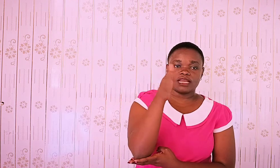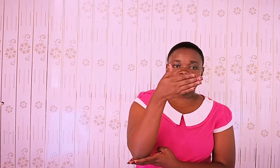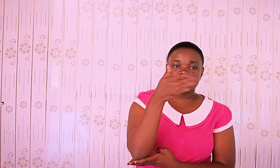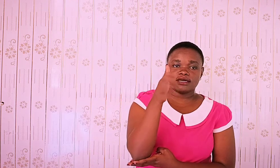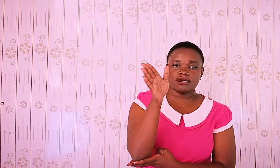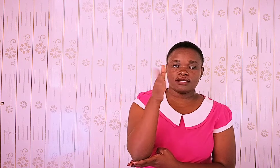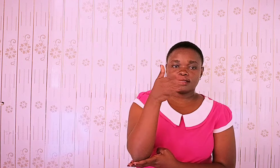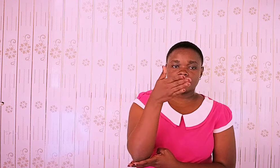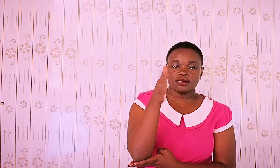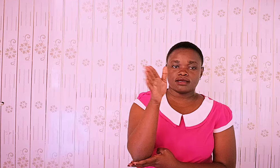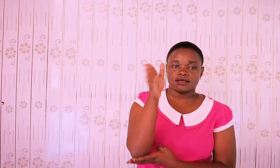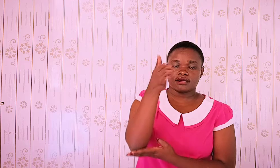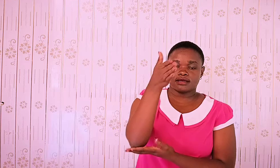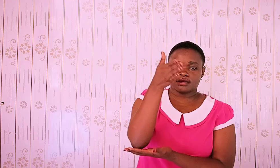Flag.